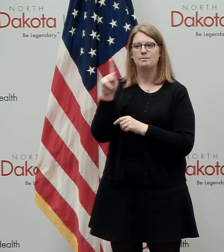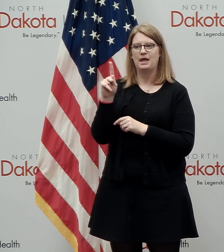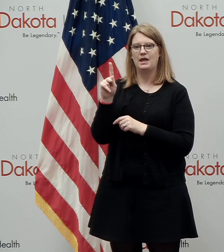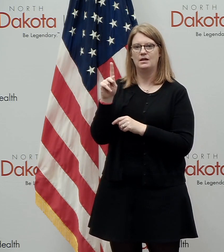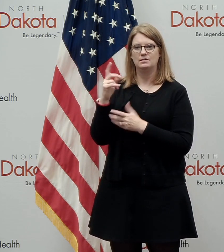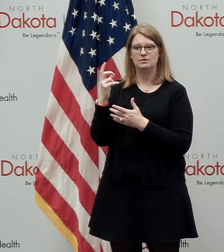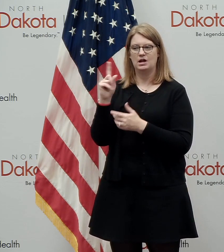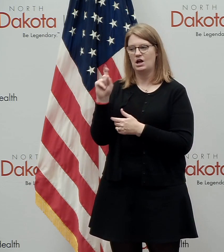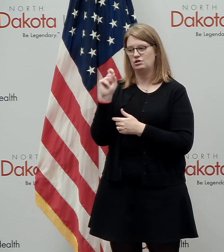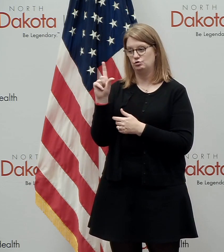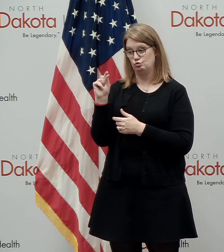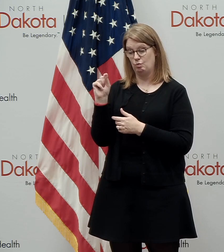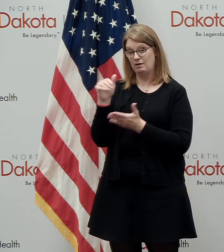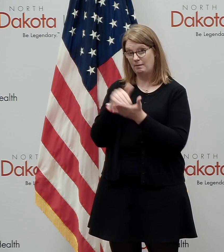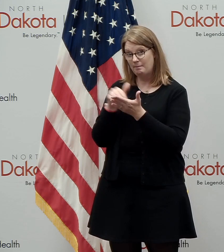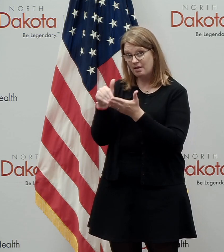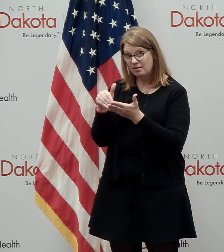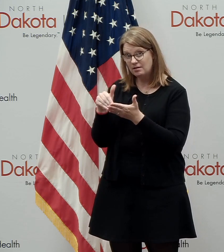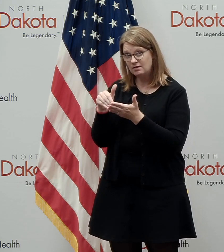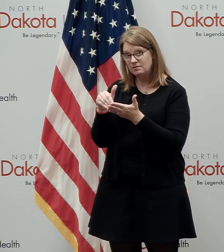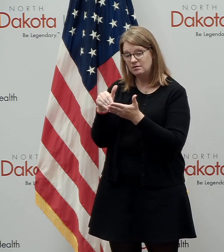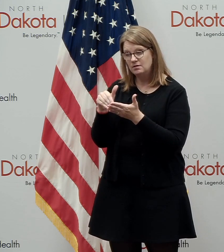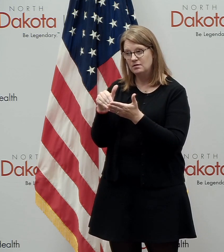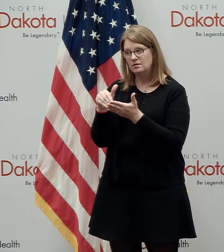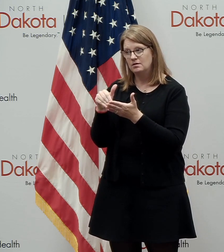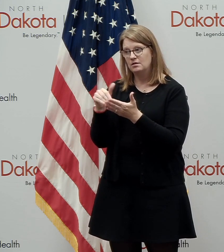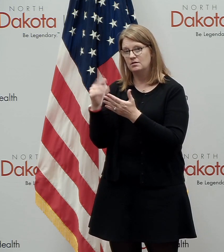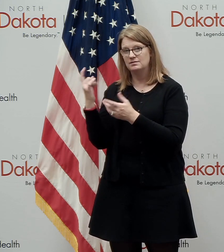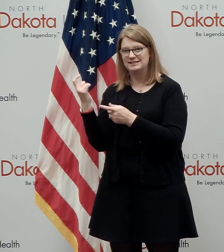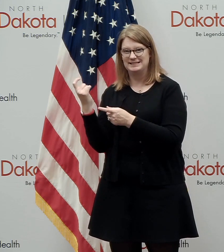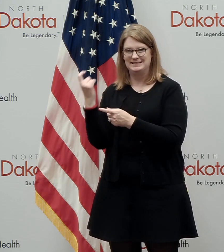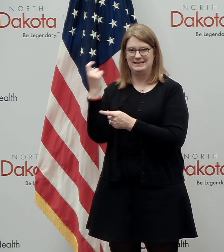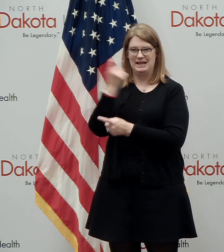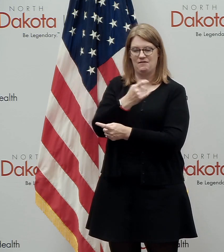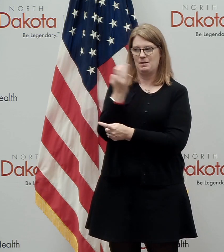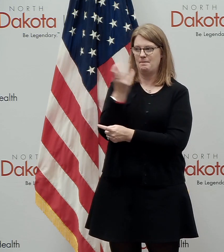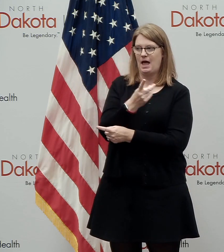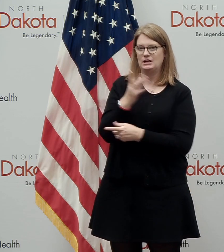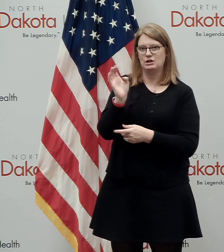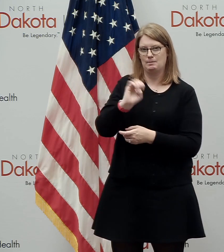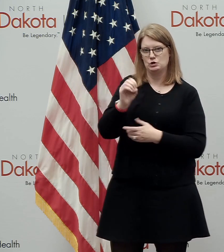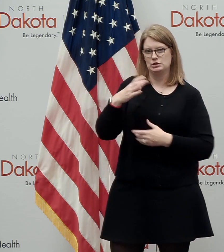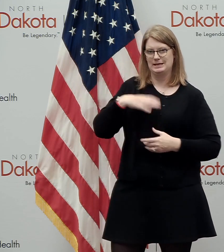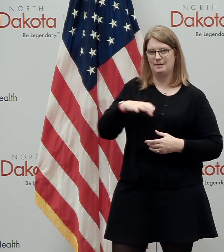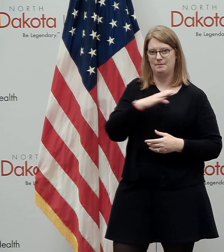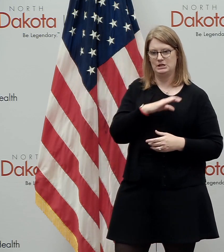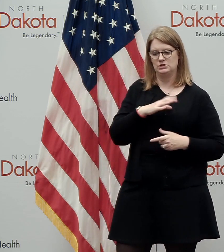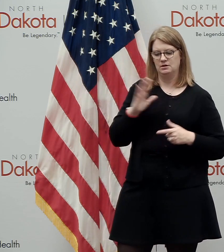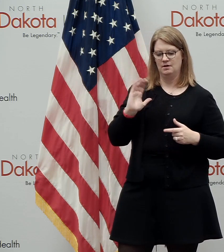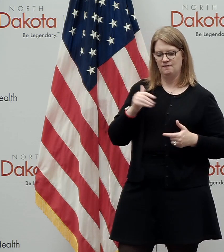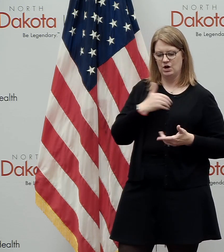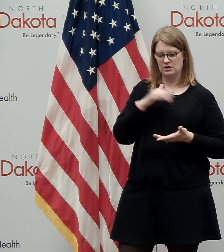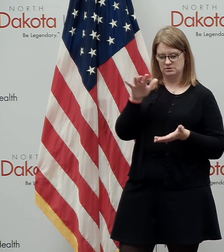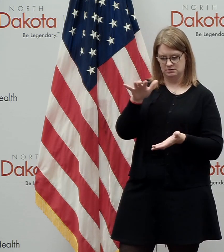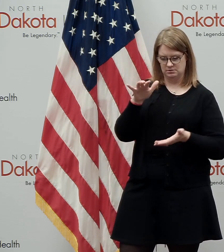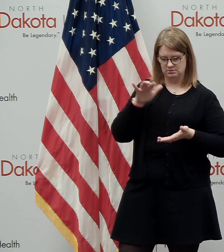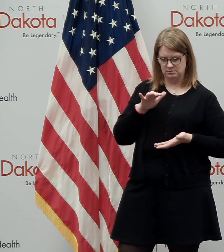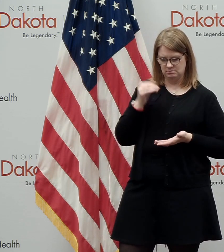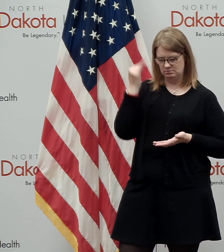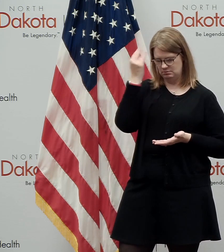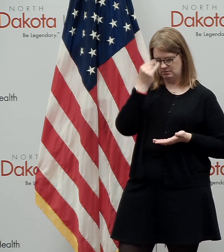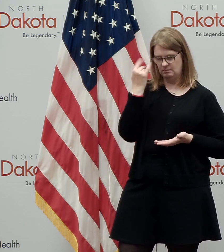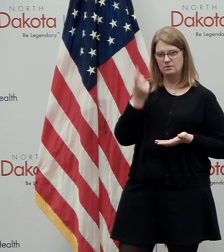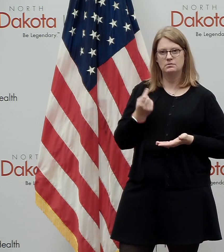$120 million of the $200 million is being turned back, if you will, to the Emergency Commission for us to think about how we